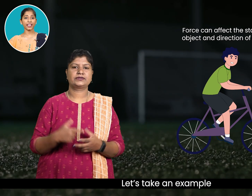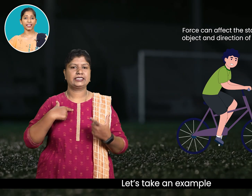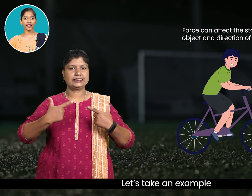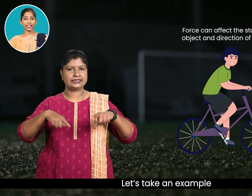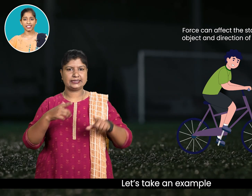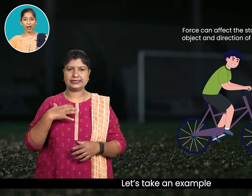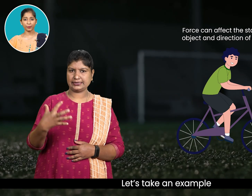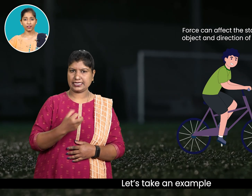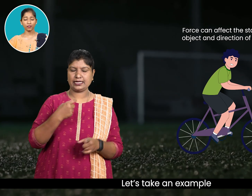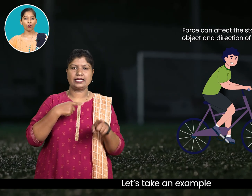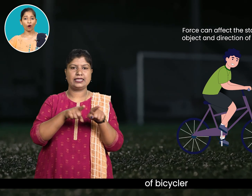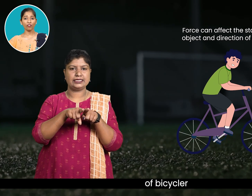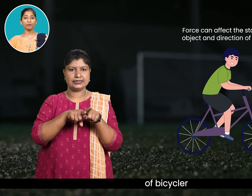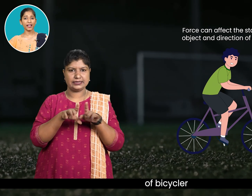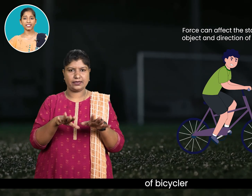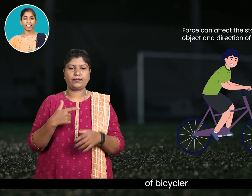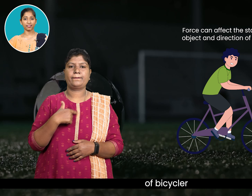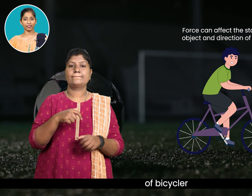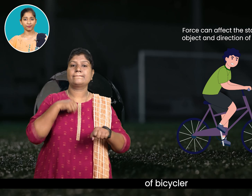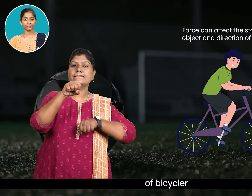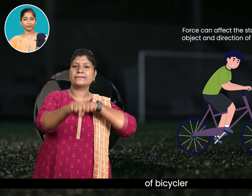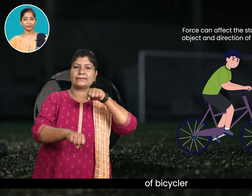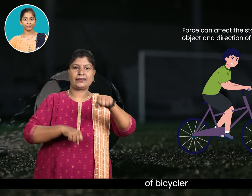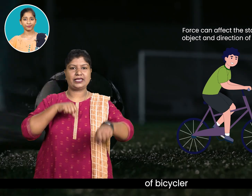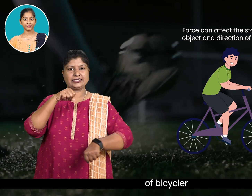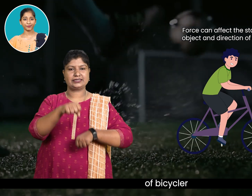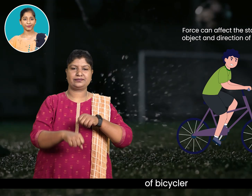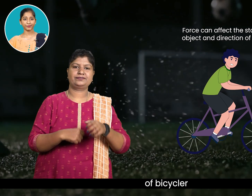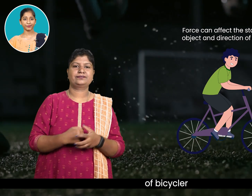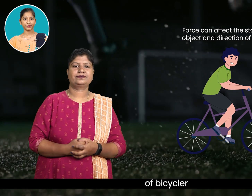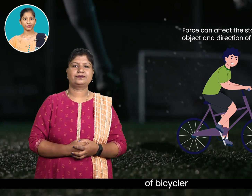Let's take an example of bicycler.